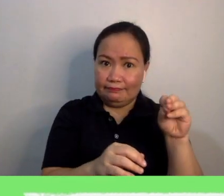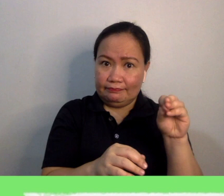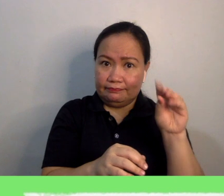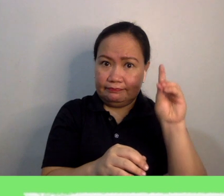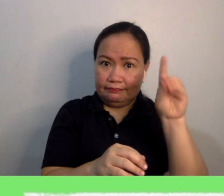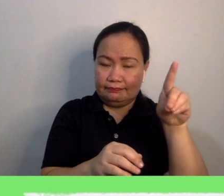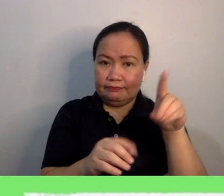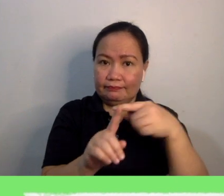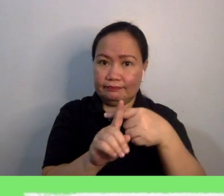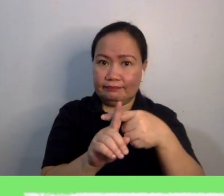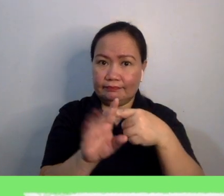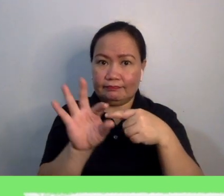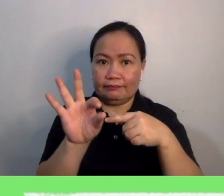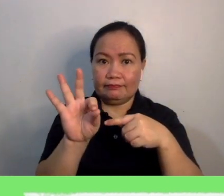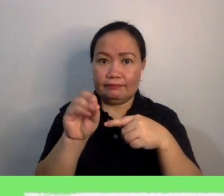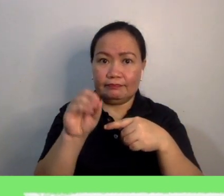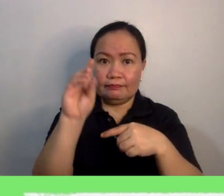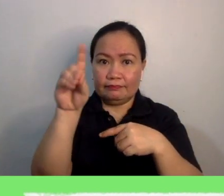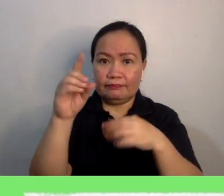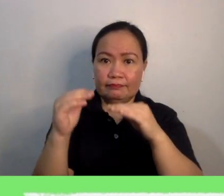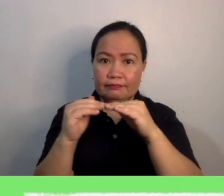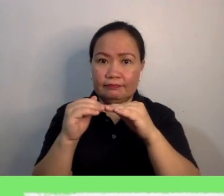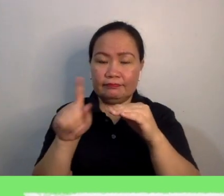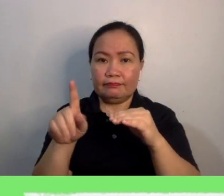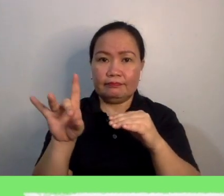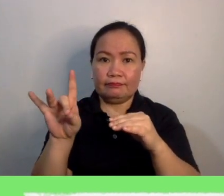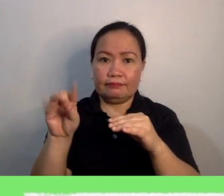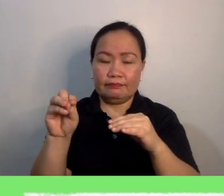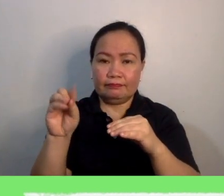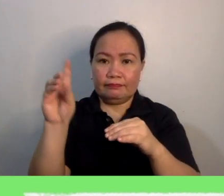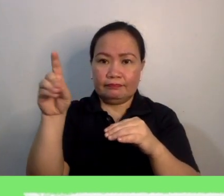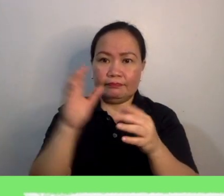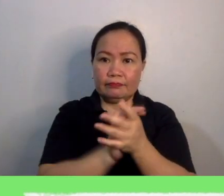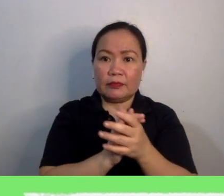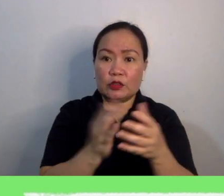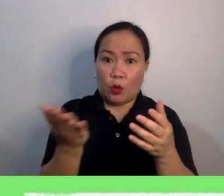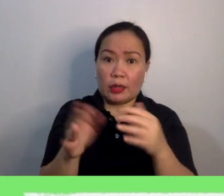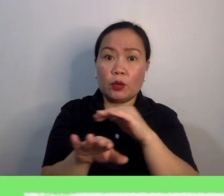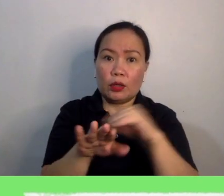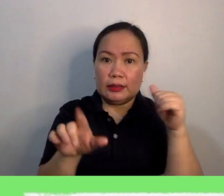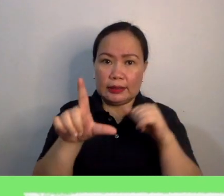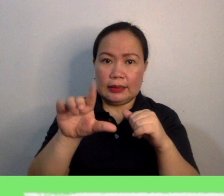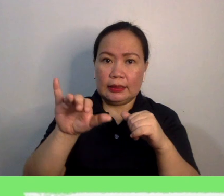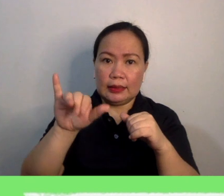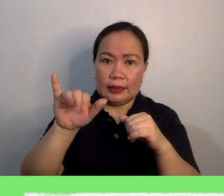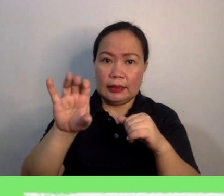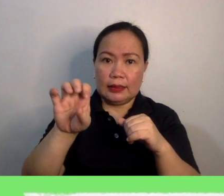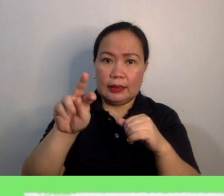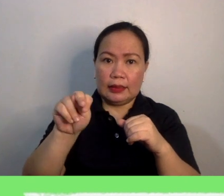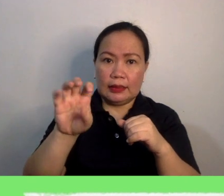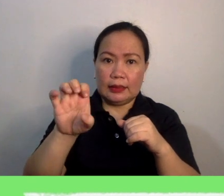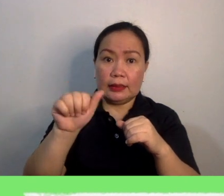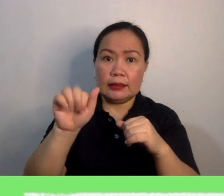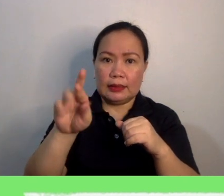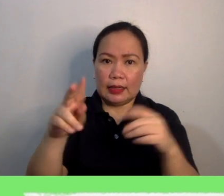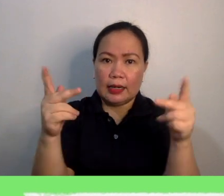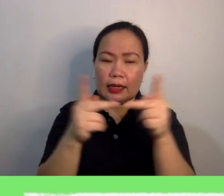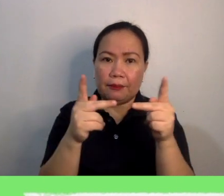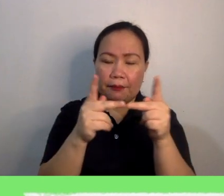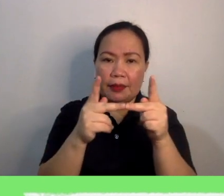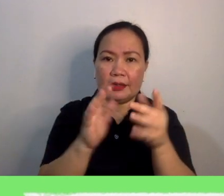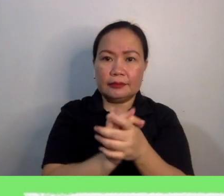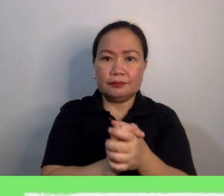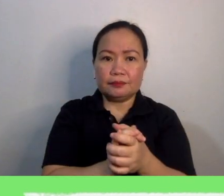siya. So, therefore, this is also a linear pair. Why? Kasi adjacent sila at the same